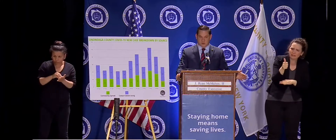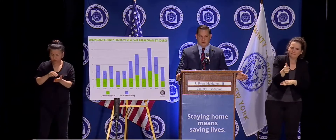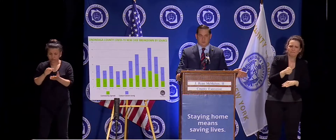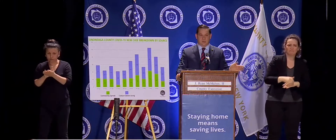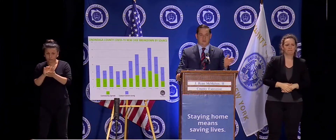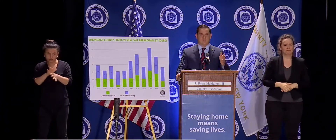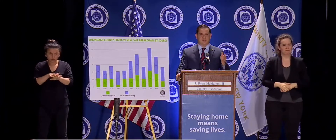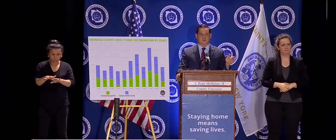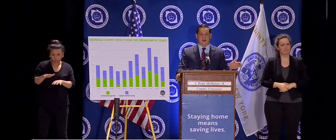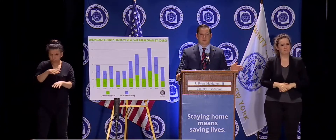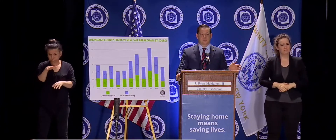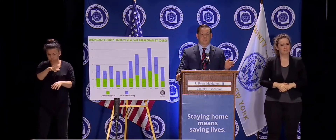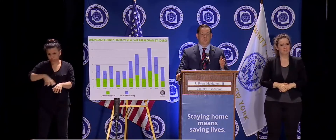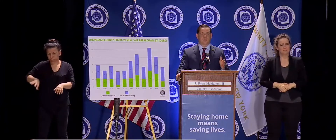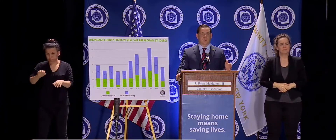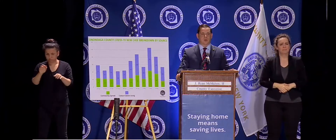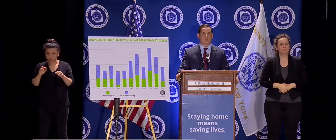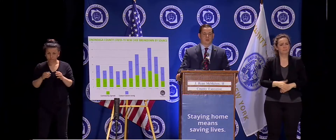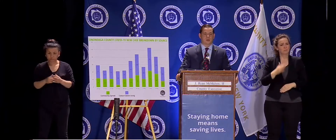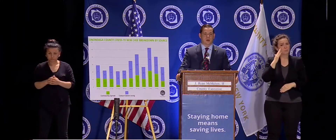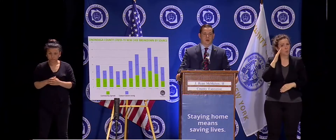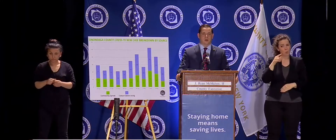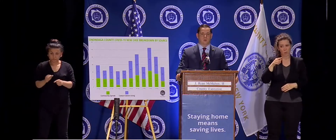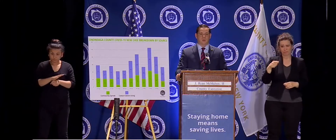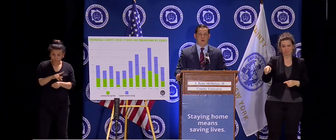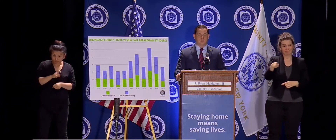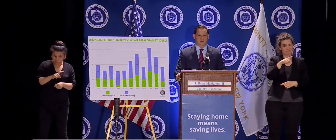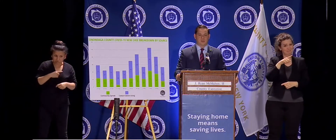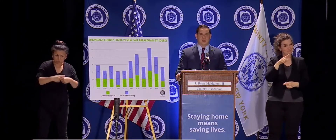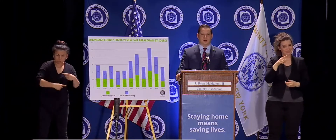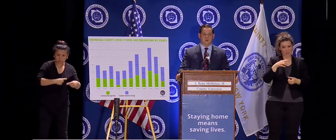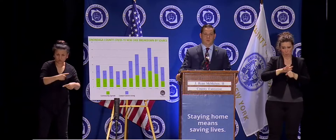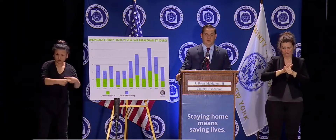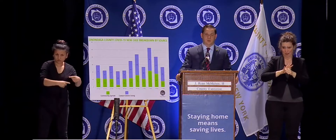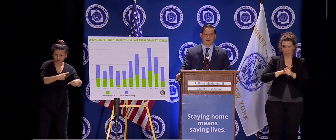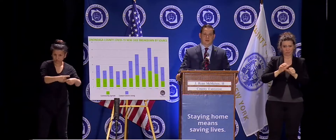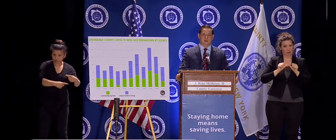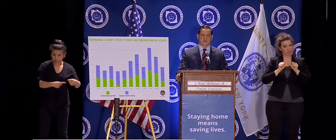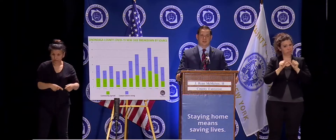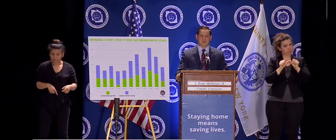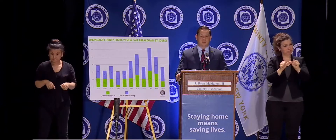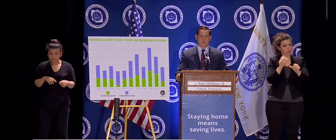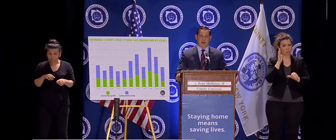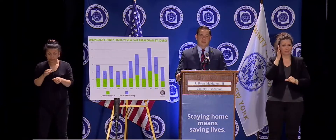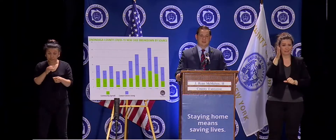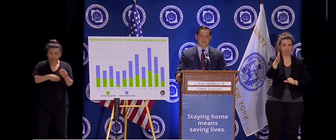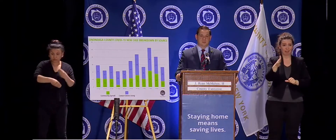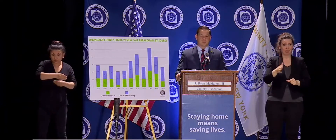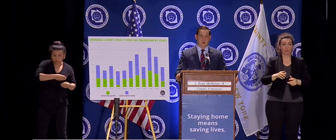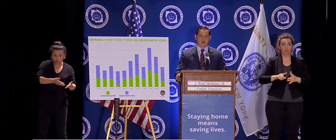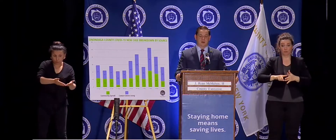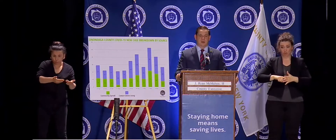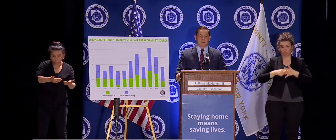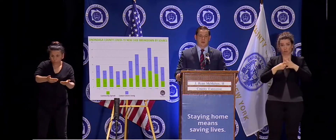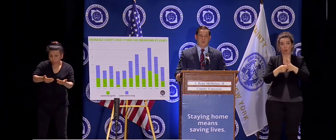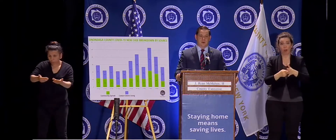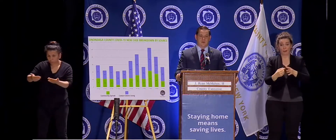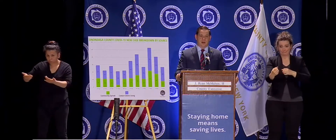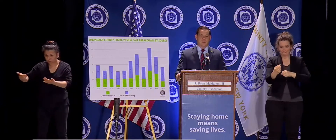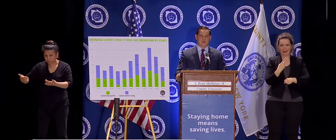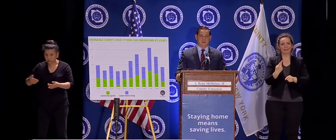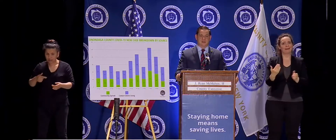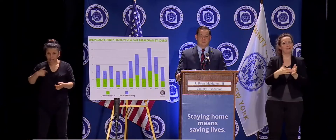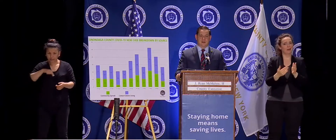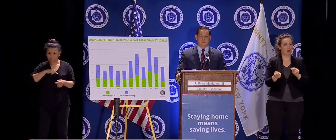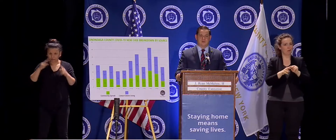Certainly, as we live with this virus moving forward, when we have a restart, we're going to need to continue to be cognizant, be smart. We know